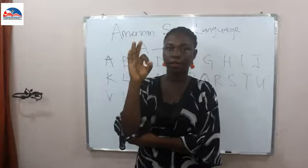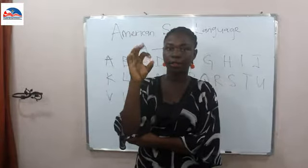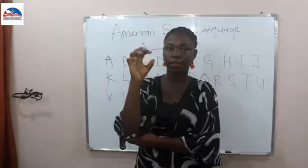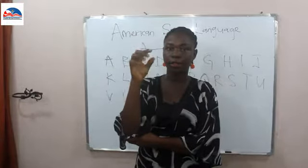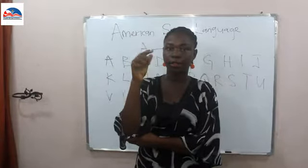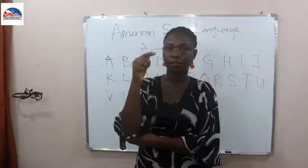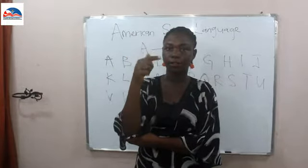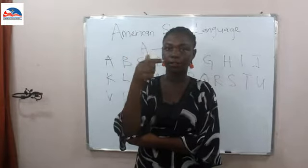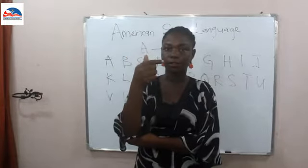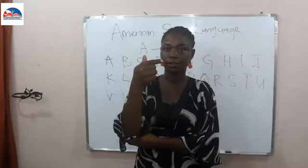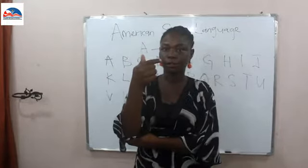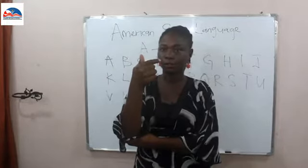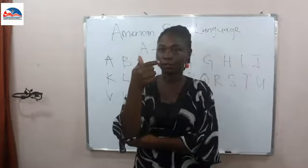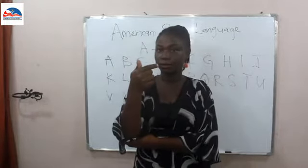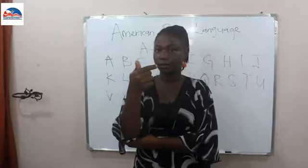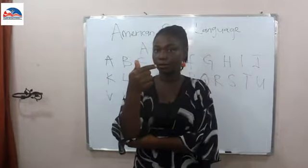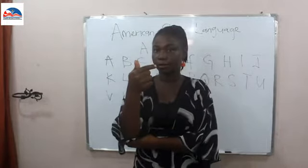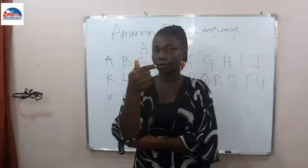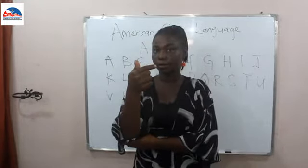This is G.